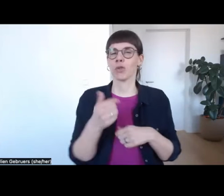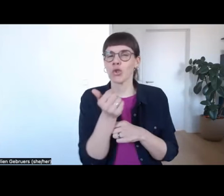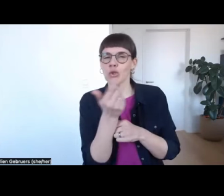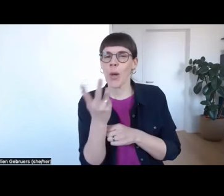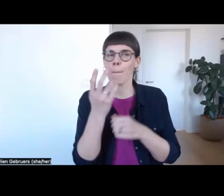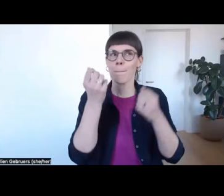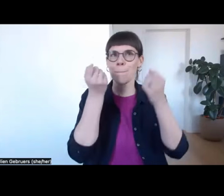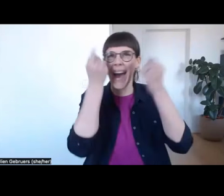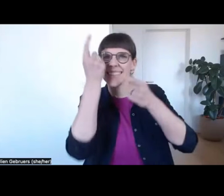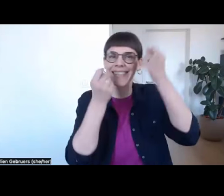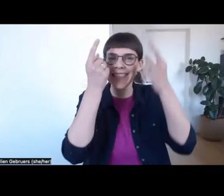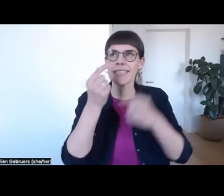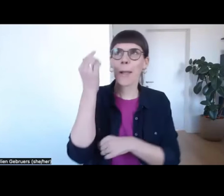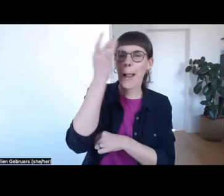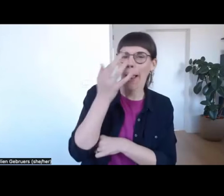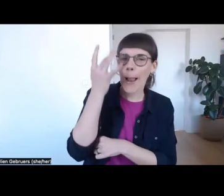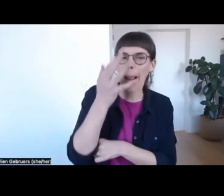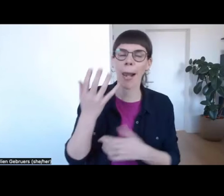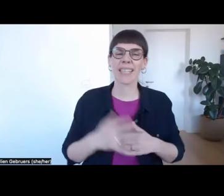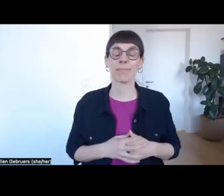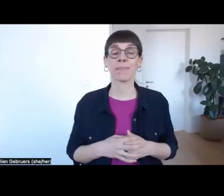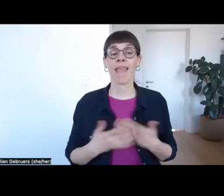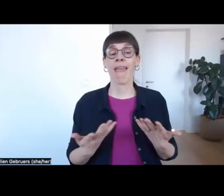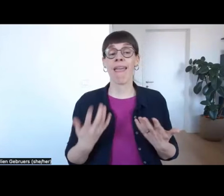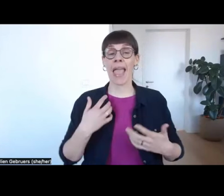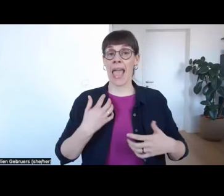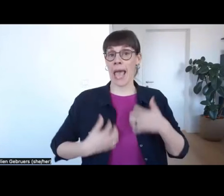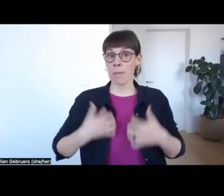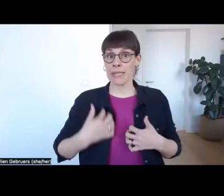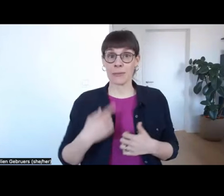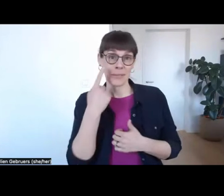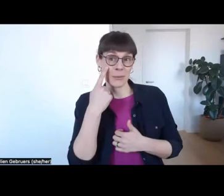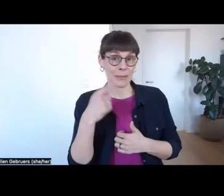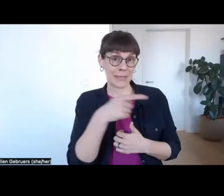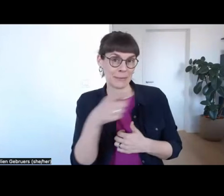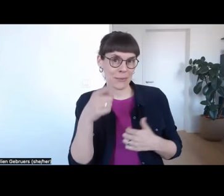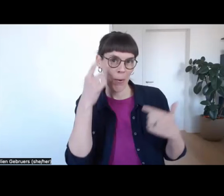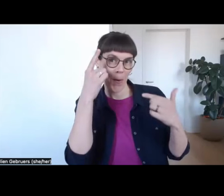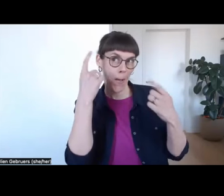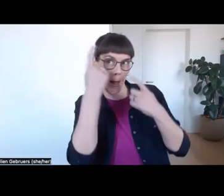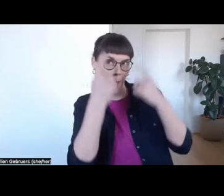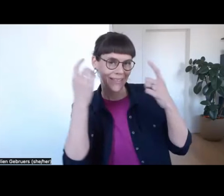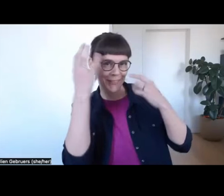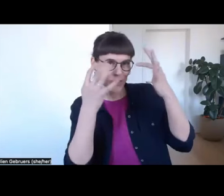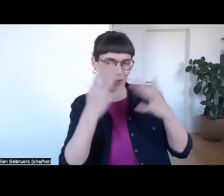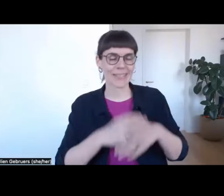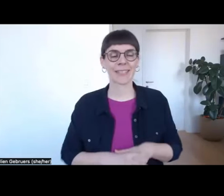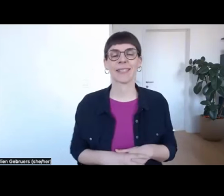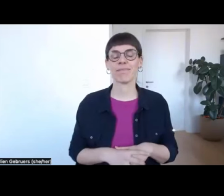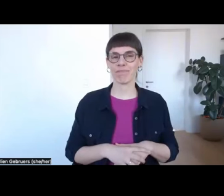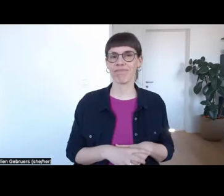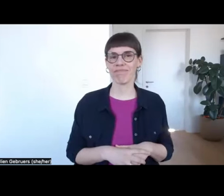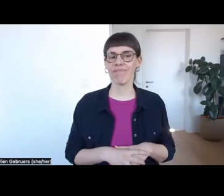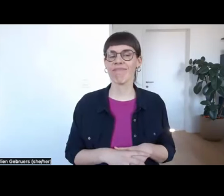So the information I'm going to share in my presentation is still in the early days of my forming of ideas and things like that. So